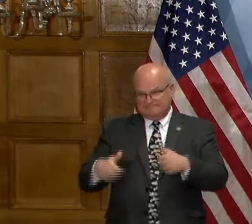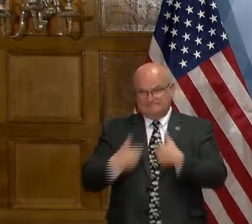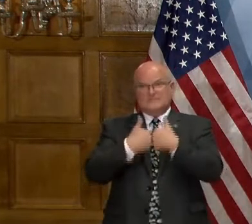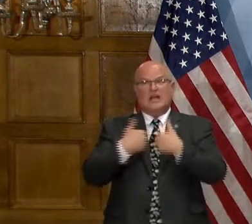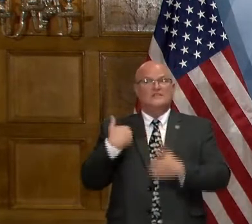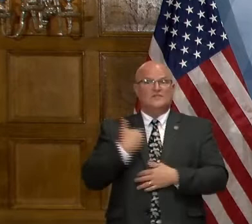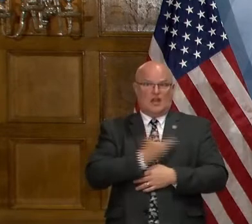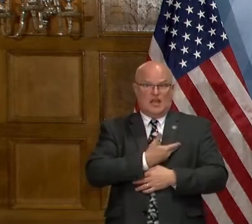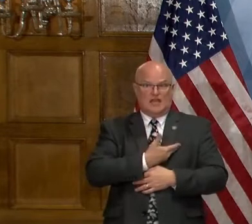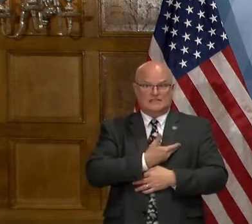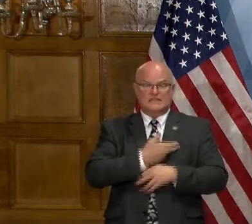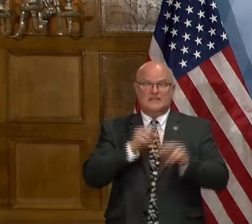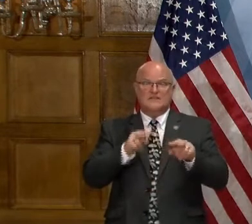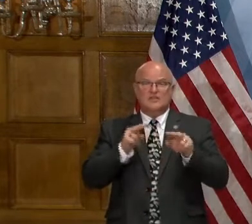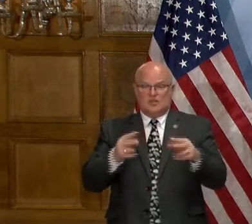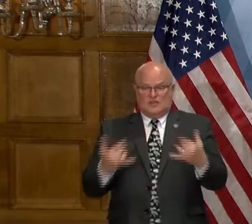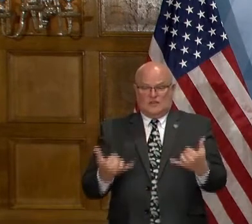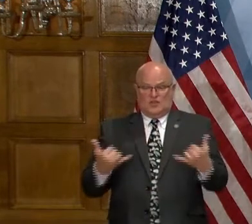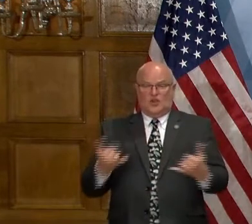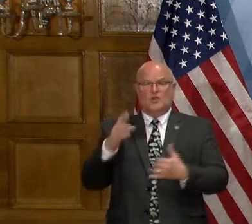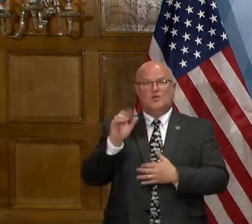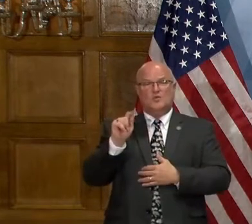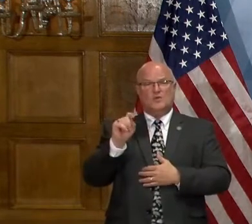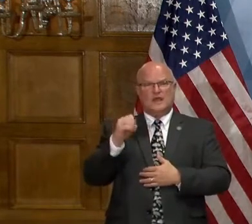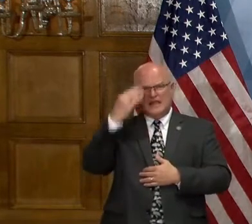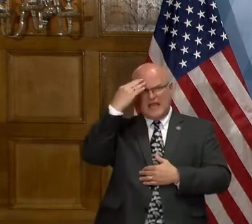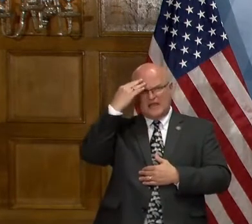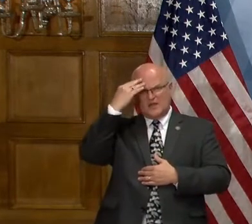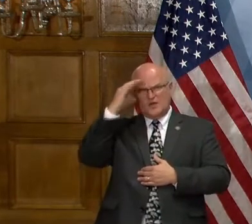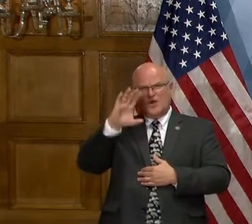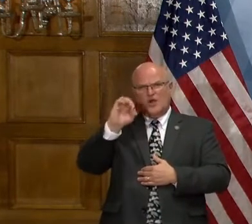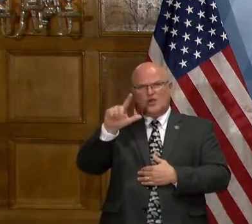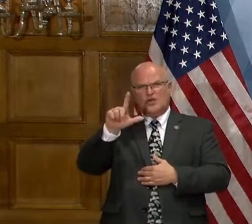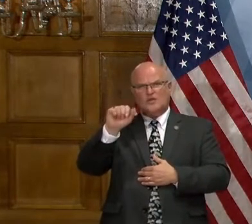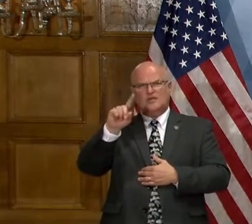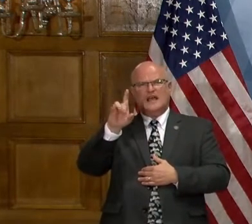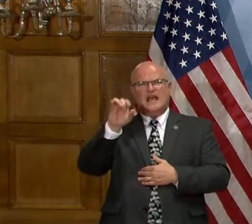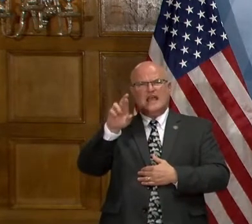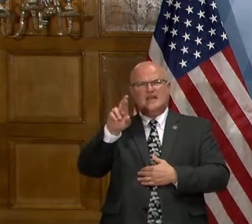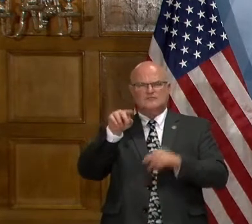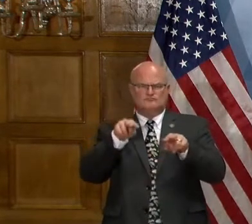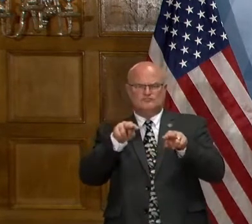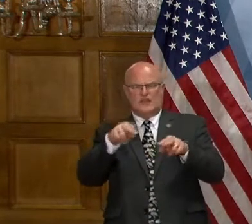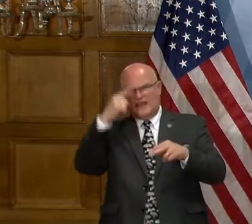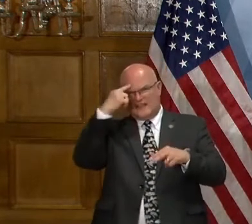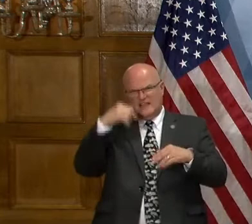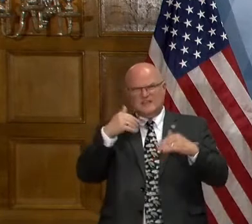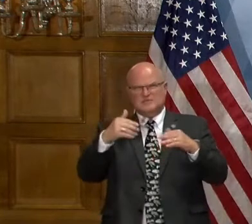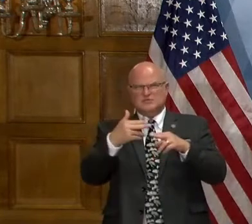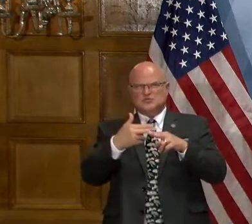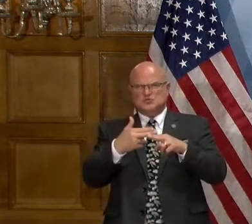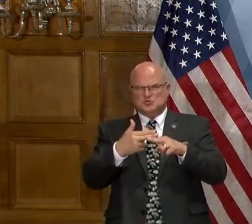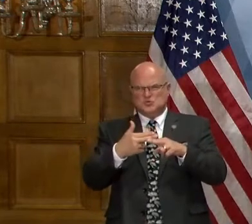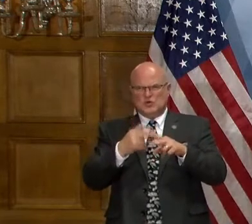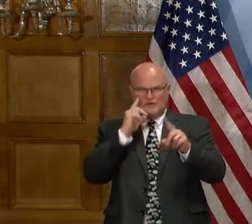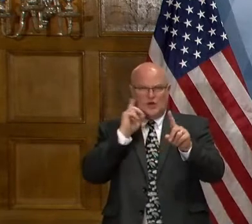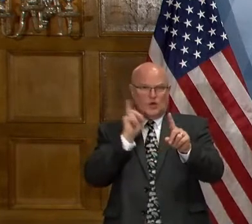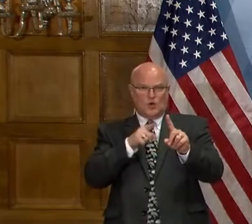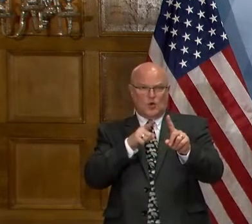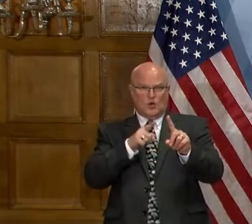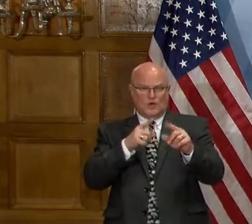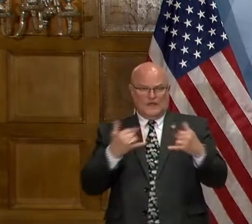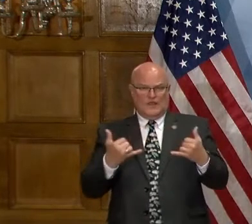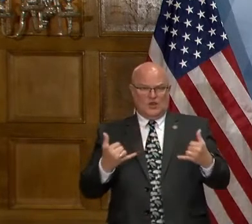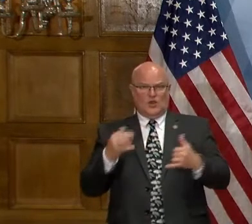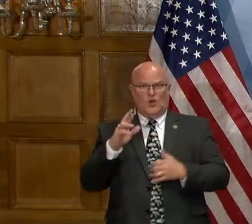for us. If you look at the current rate, and I know Colonel Ader looked at that, I think it would put us a little short of our goal at the